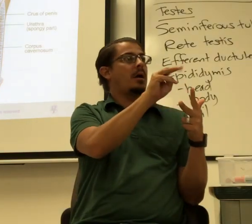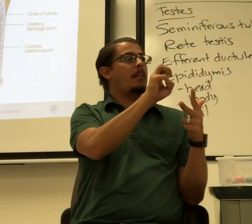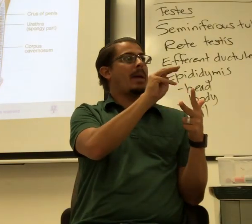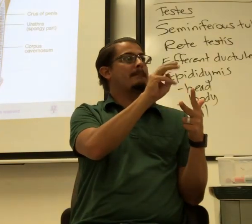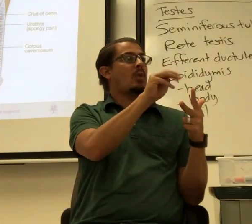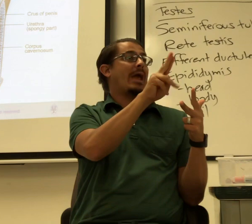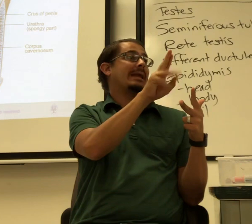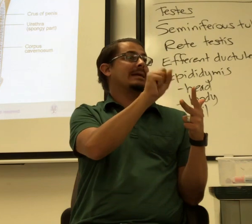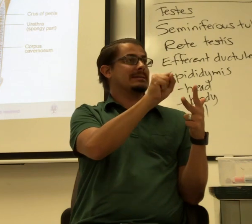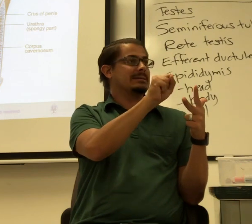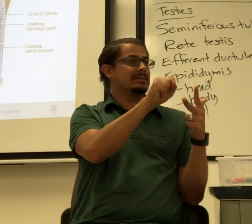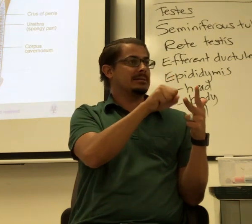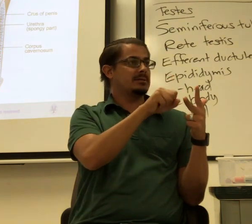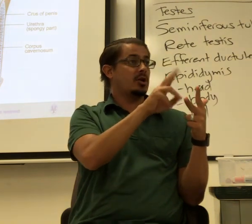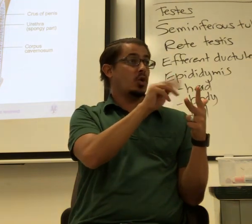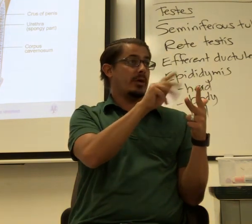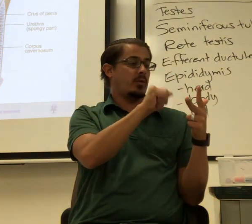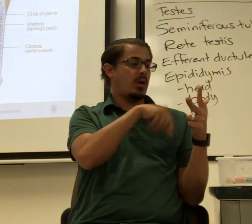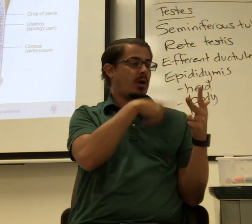urethra,